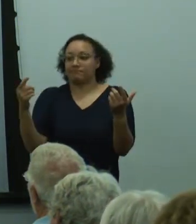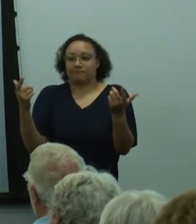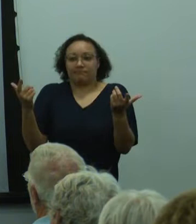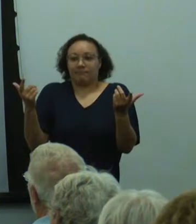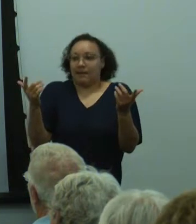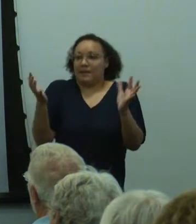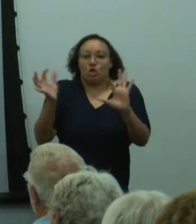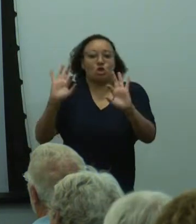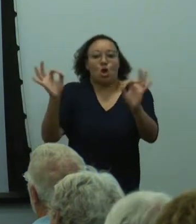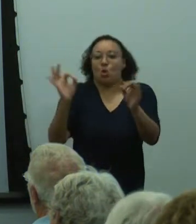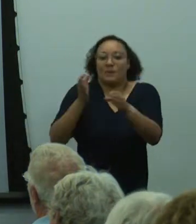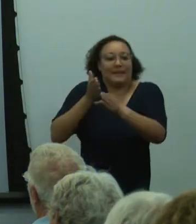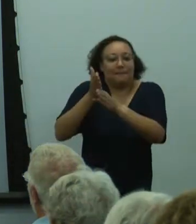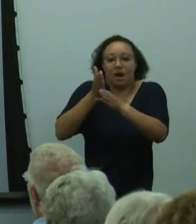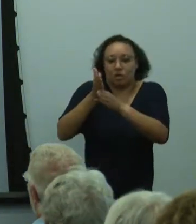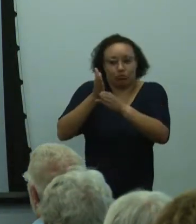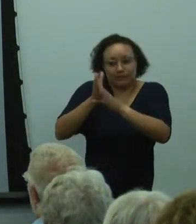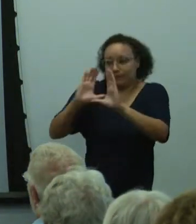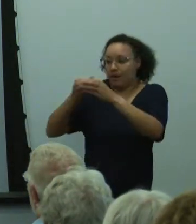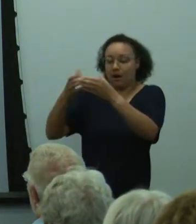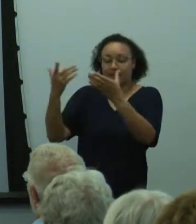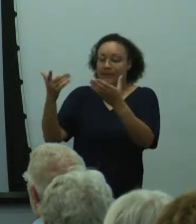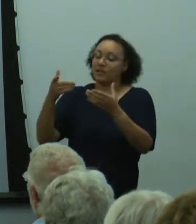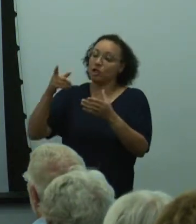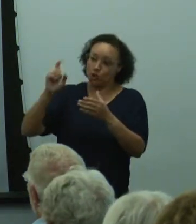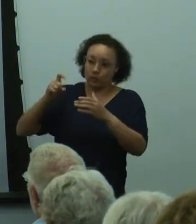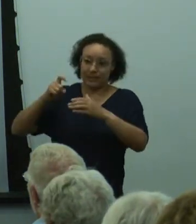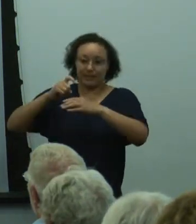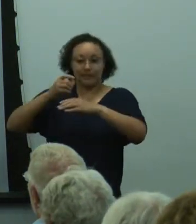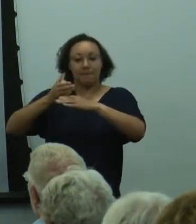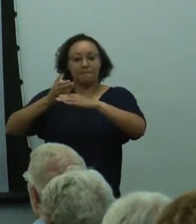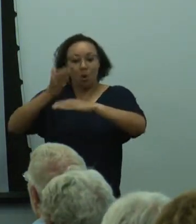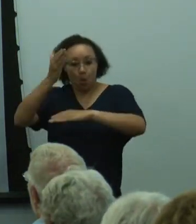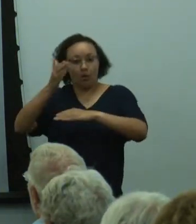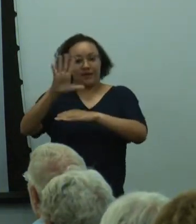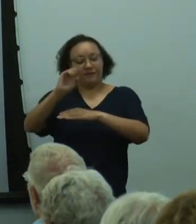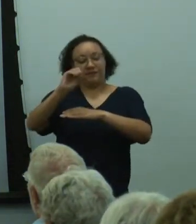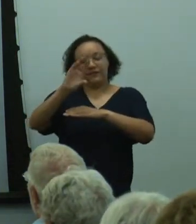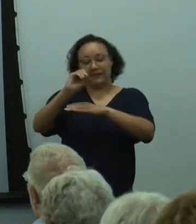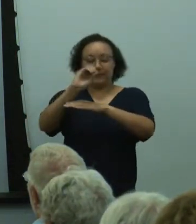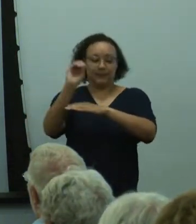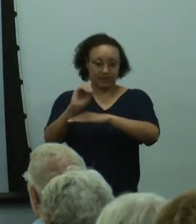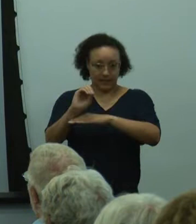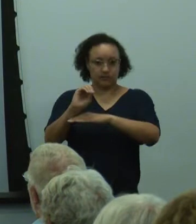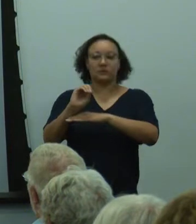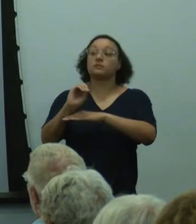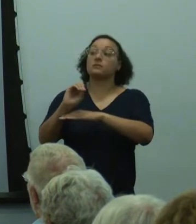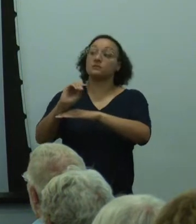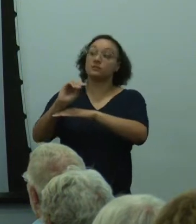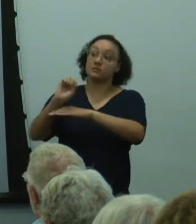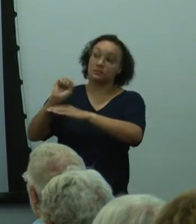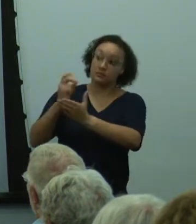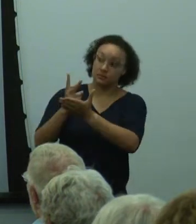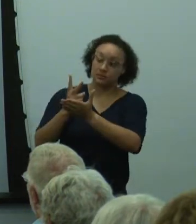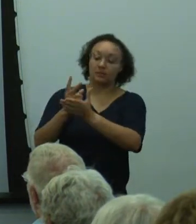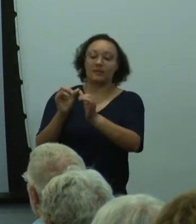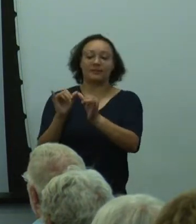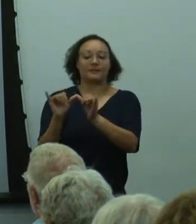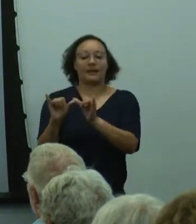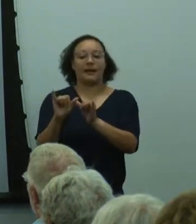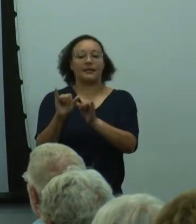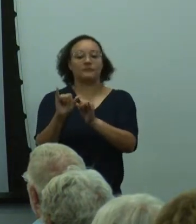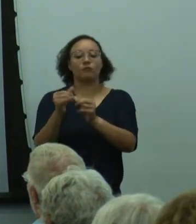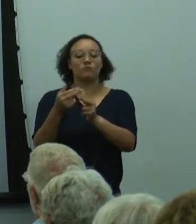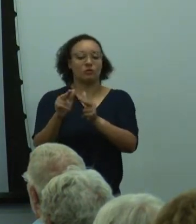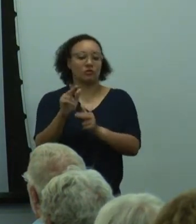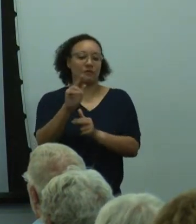who's in the minority party vote on this. All you need is more than 50% to vote to put that map in And then that lasts for 4 years, and that's